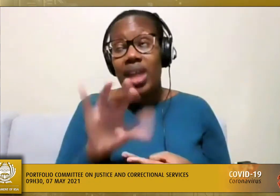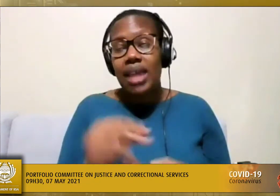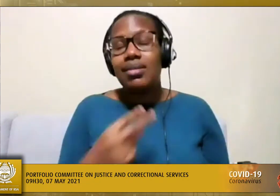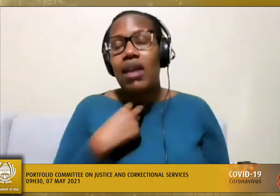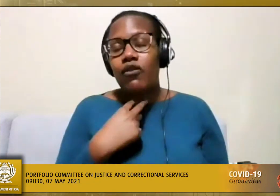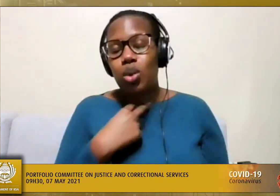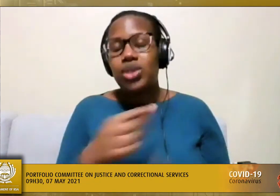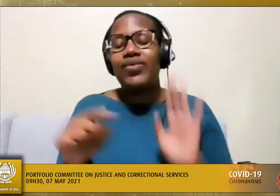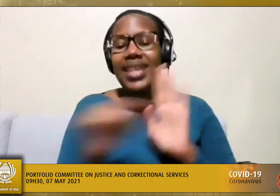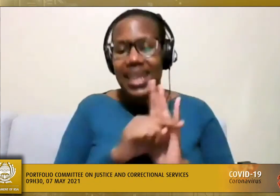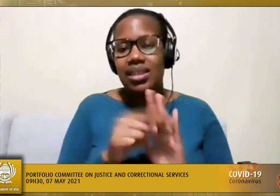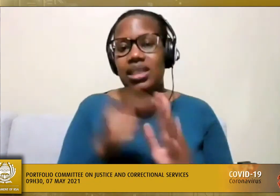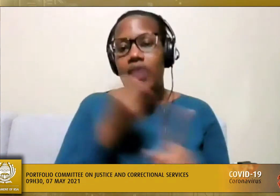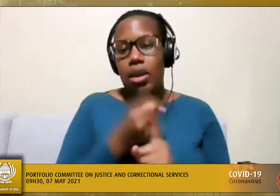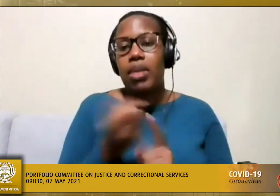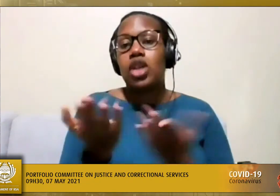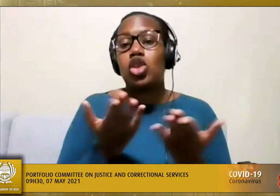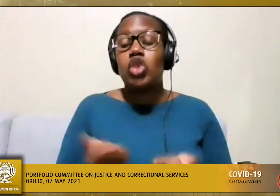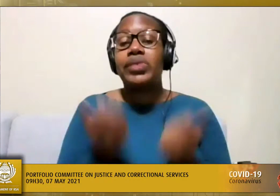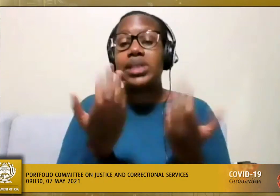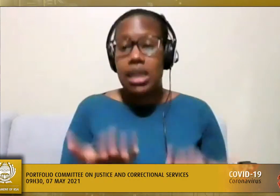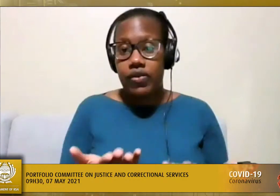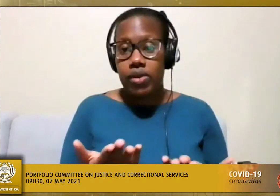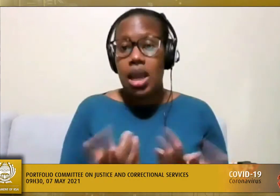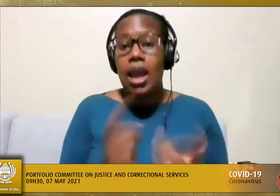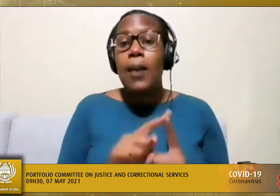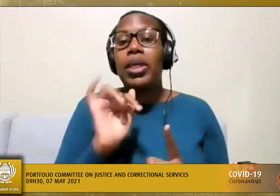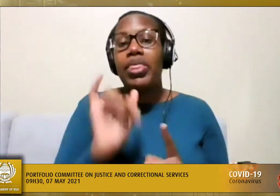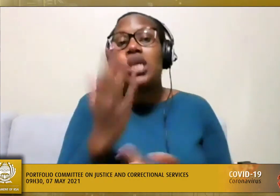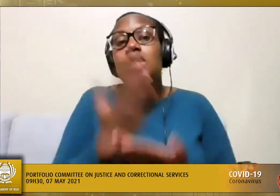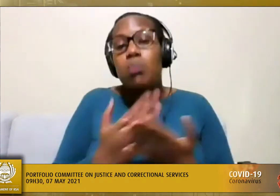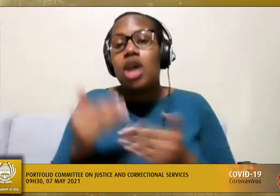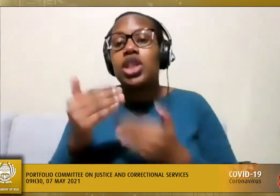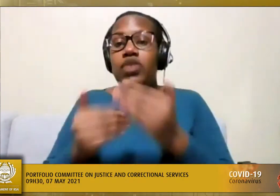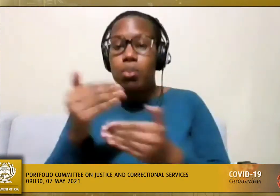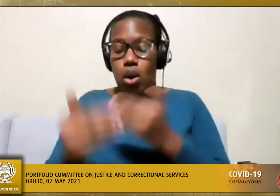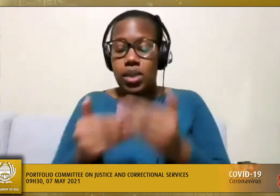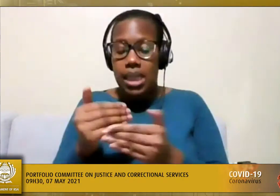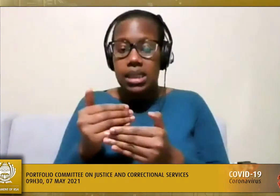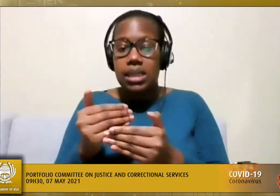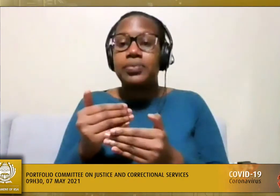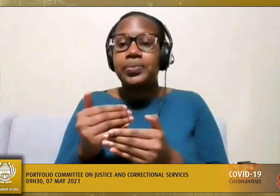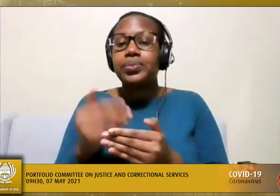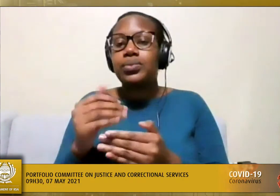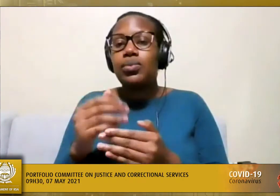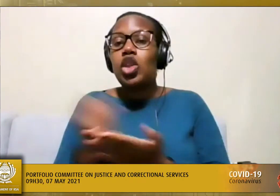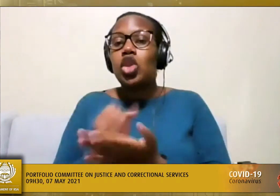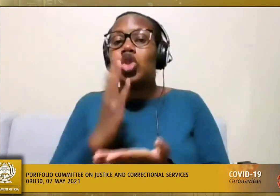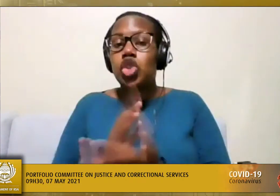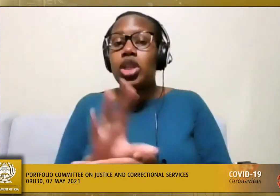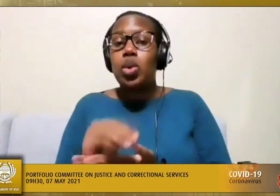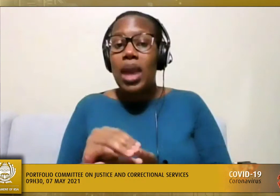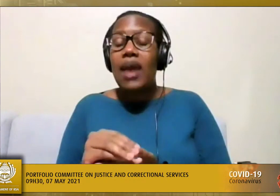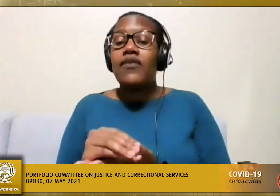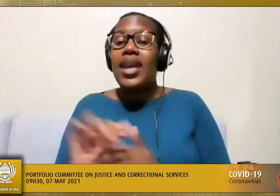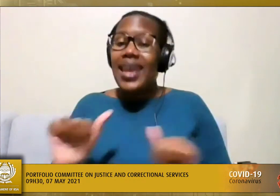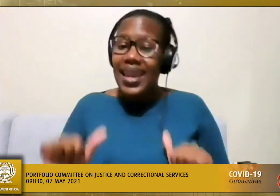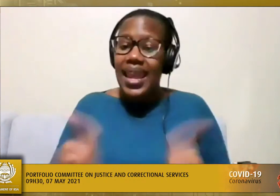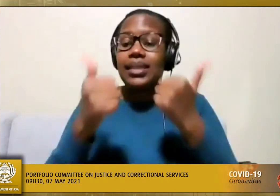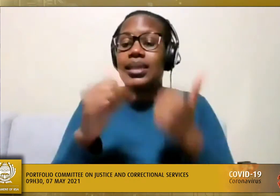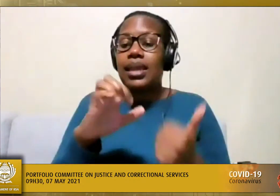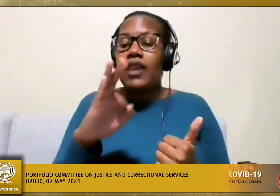negative impact on Service delivery but that is part of the process that we're looking on at to ensure that we have an excellent efficacy